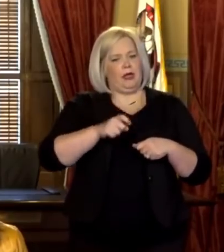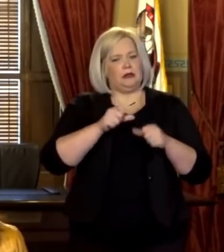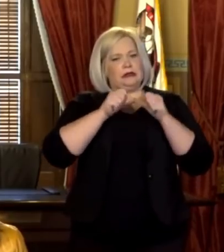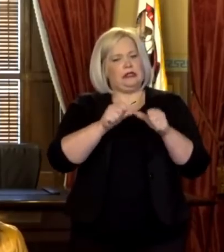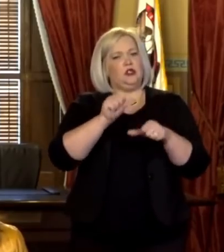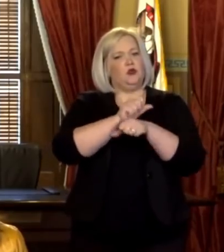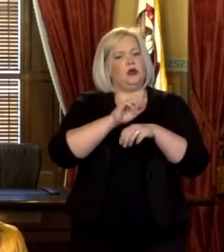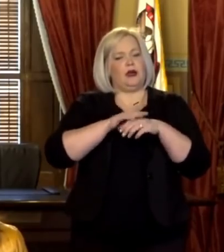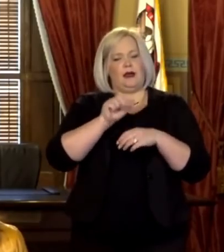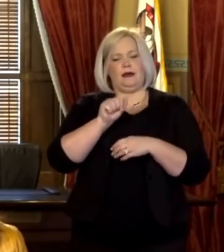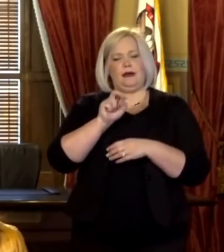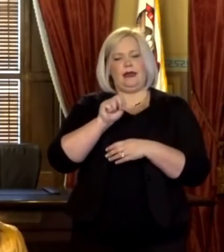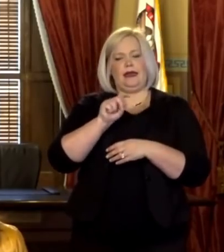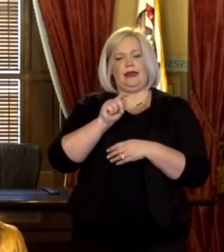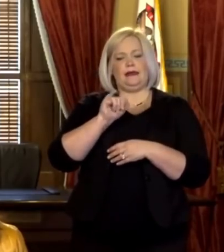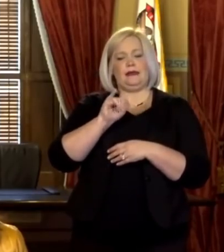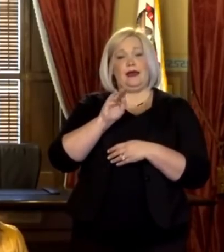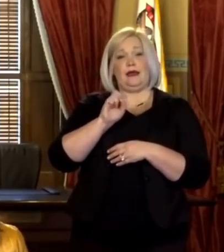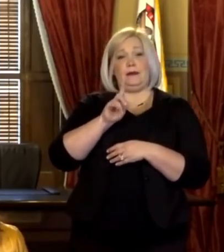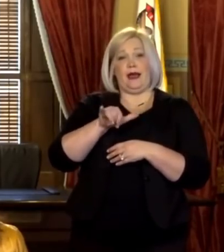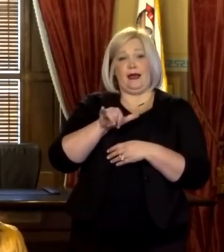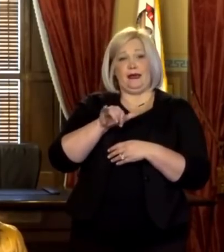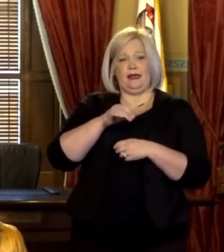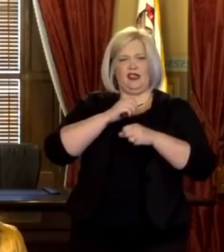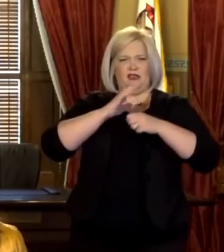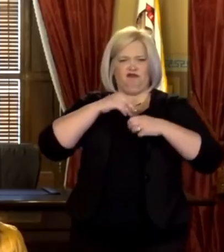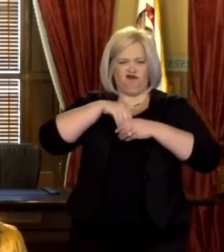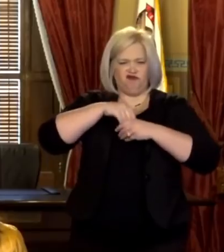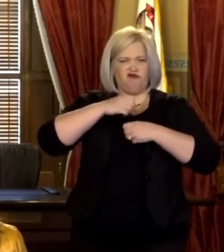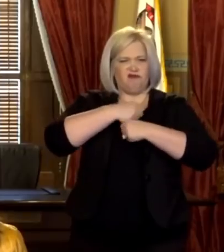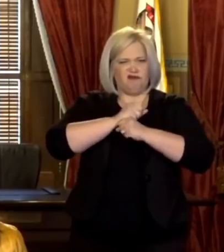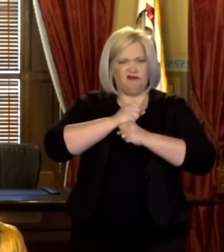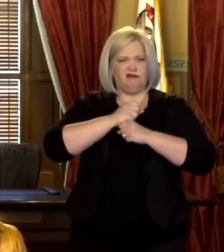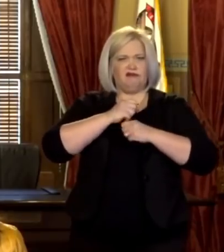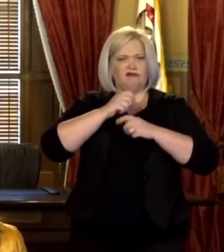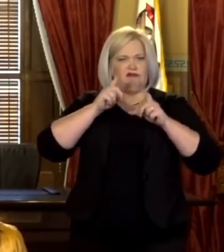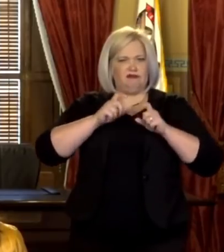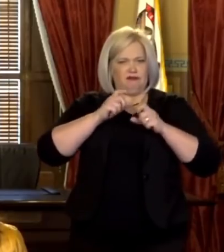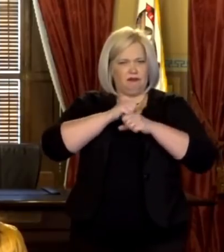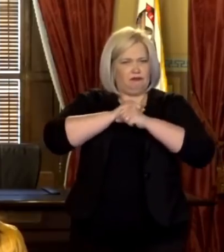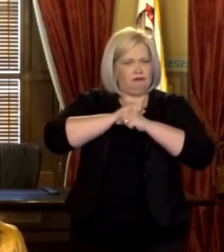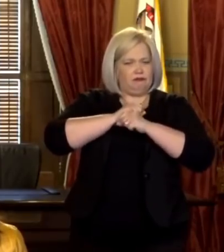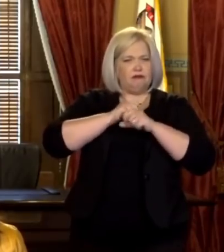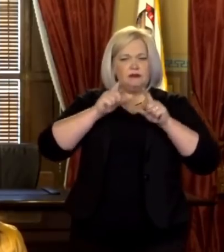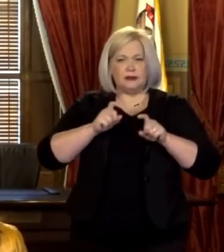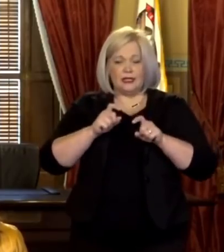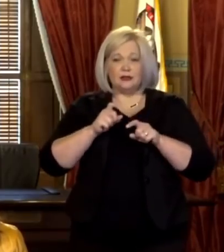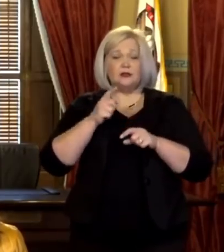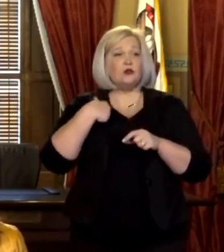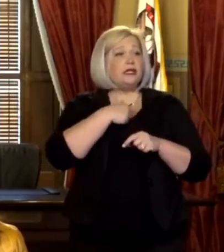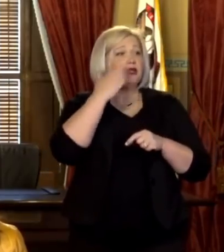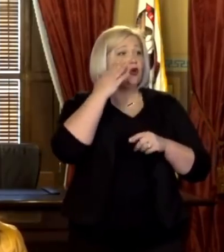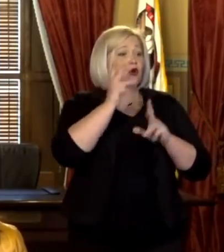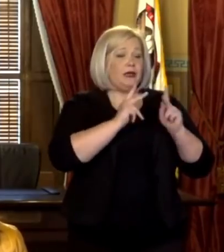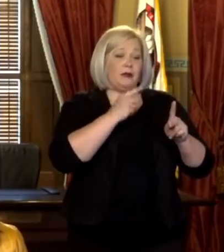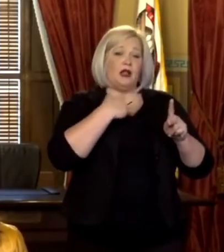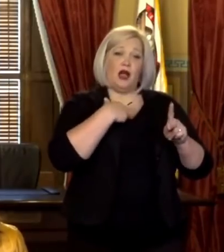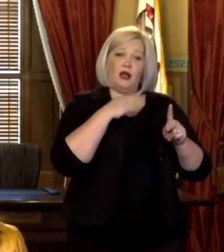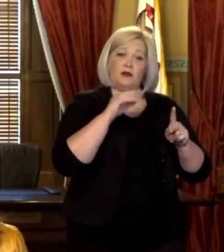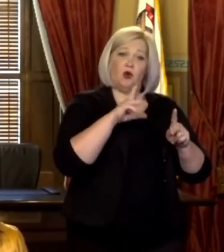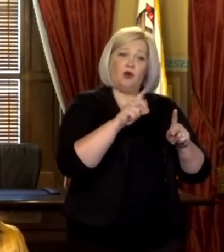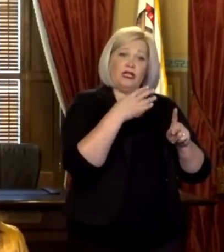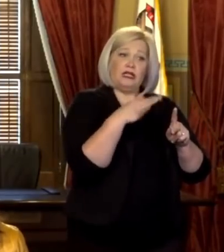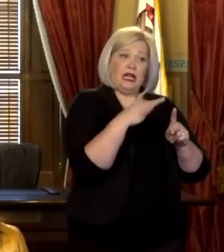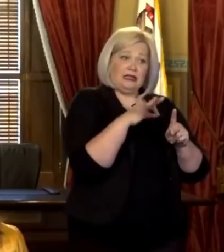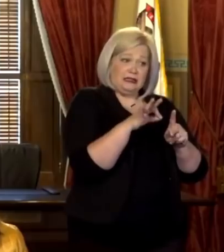is available in a robust way. There are a lot of people that may have had COVID-19 and didn't have dramatic impacts enough